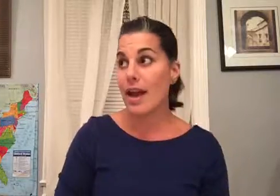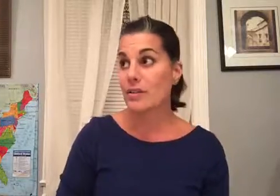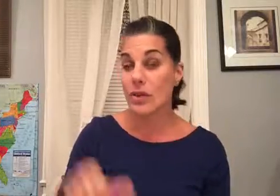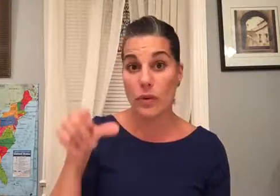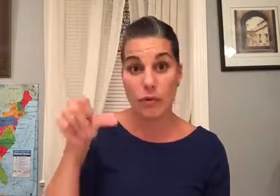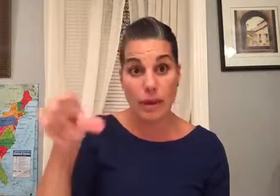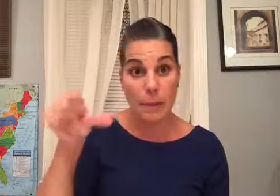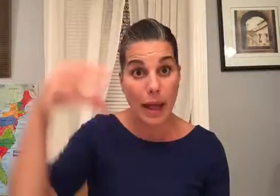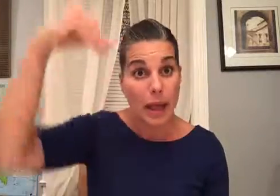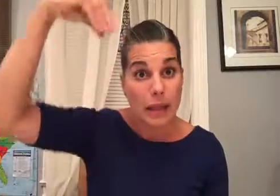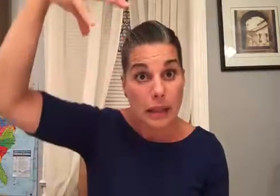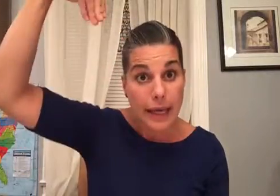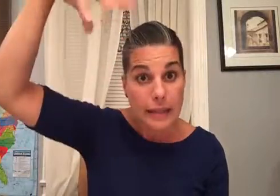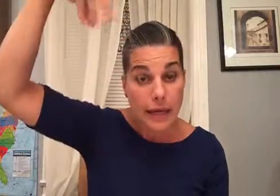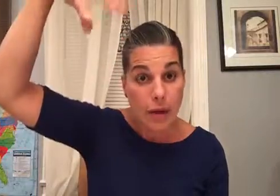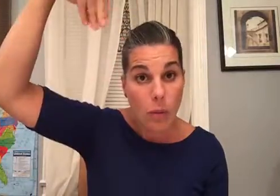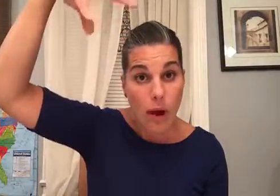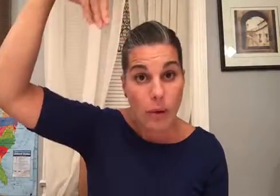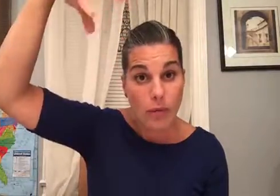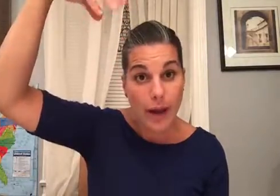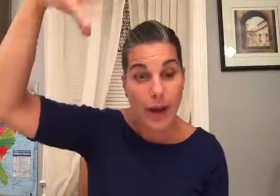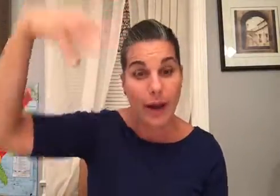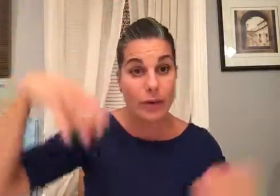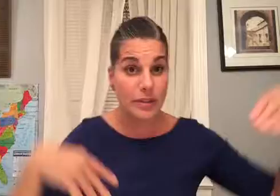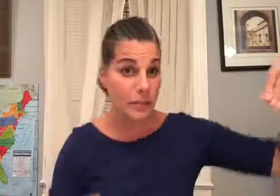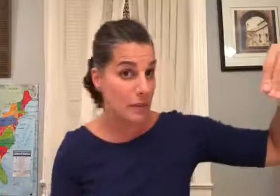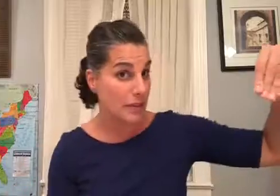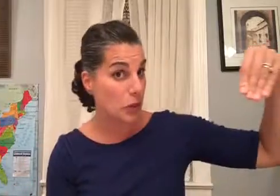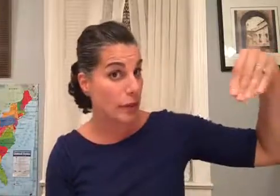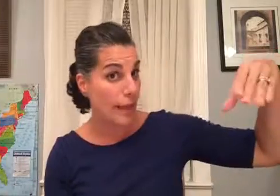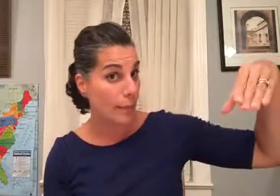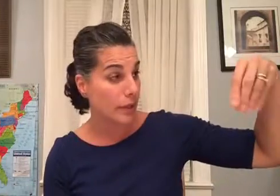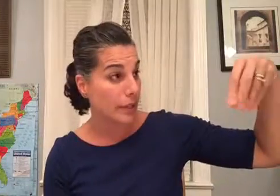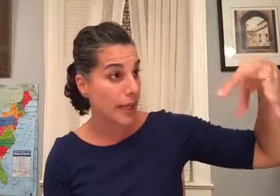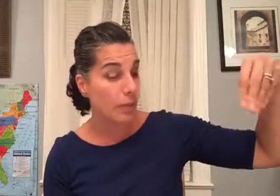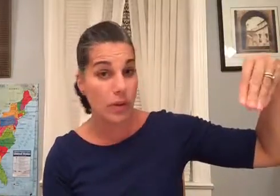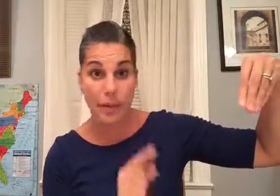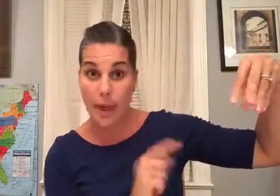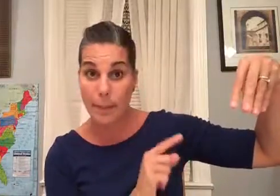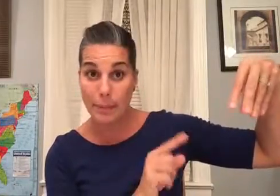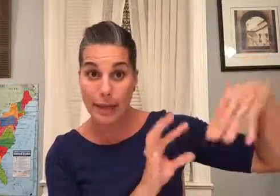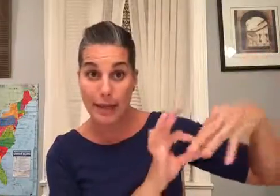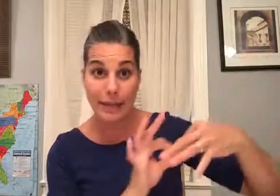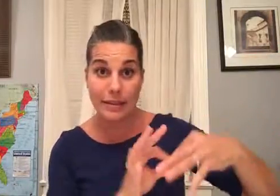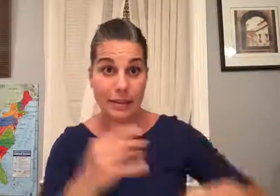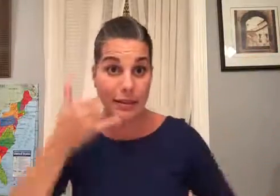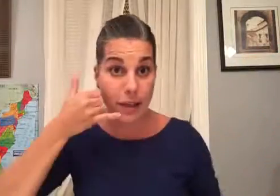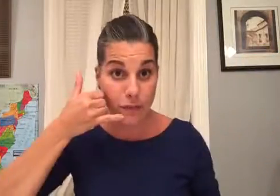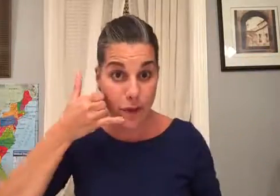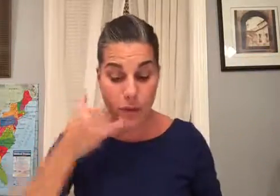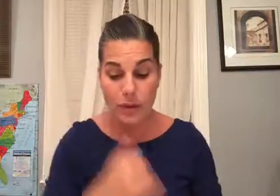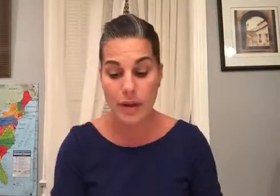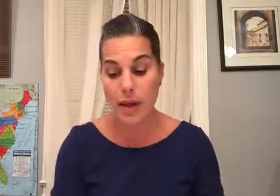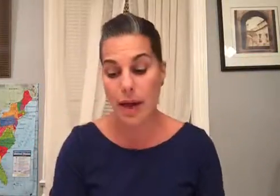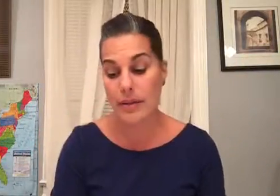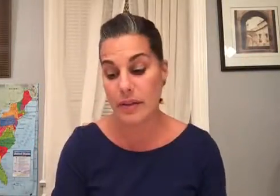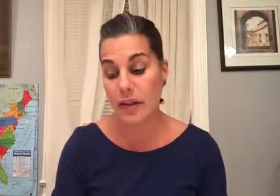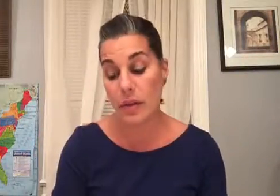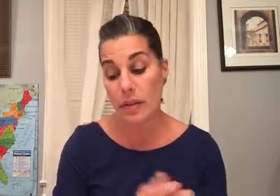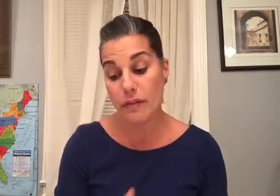And so they ring the bell and the lights can go on overhead, or sometimes there's a little lamp on a table and that might be connected to the telephone so they know that the